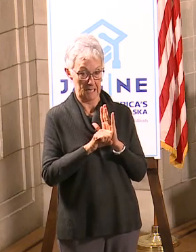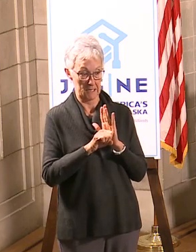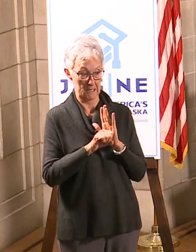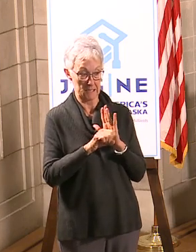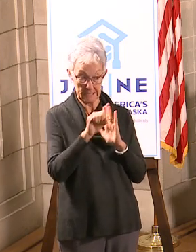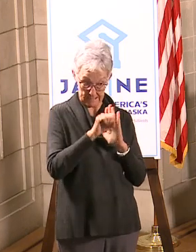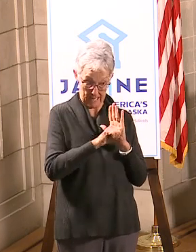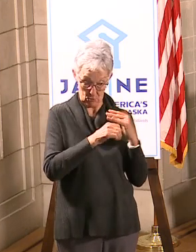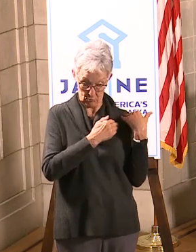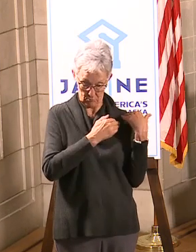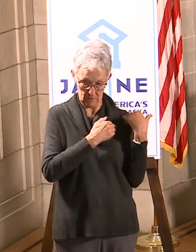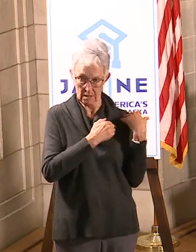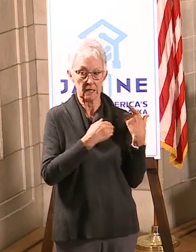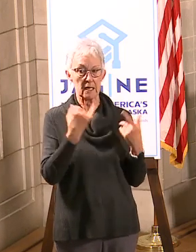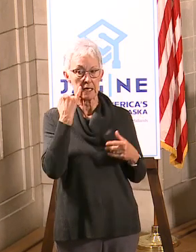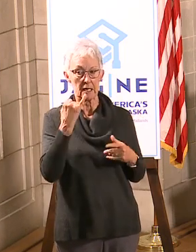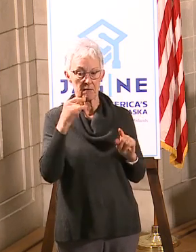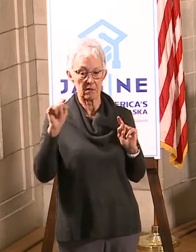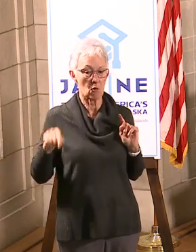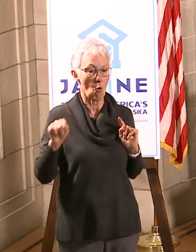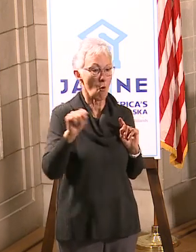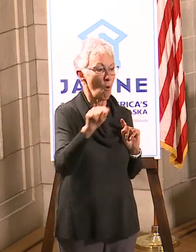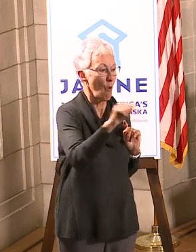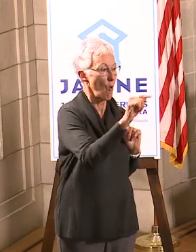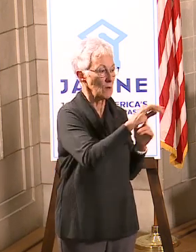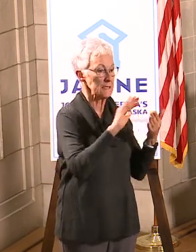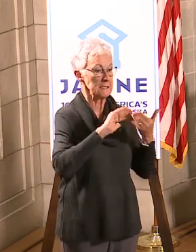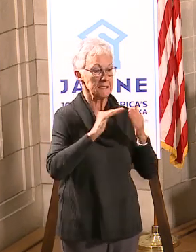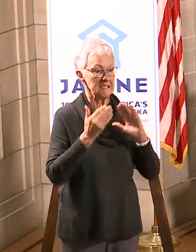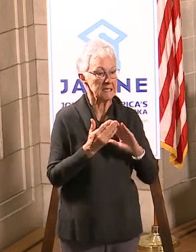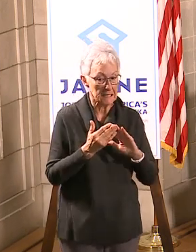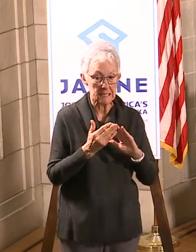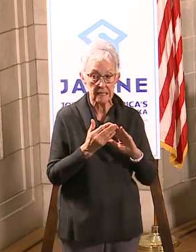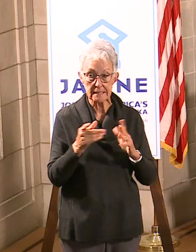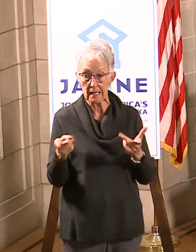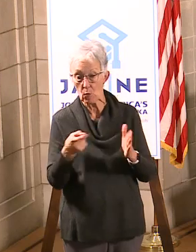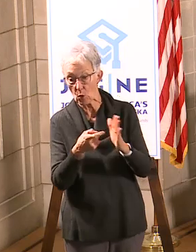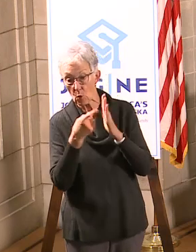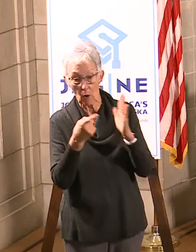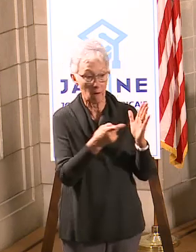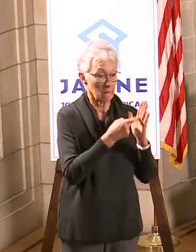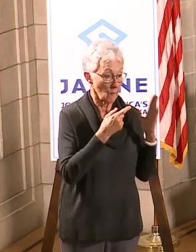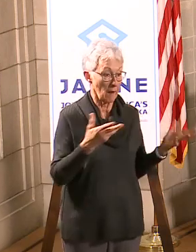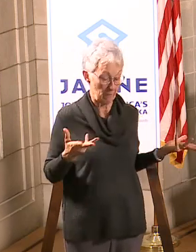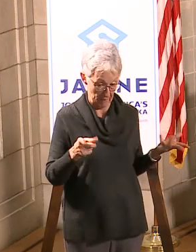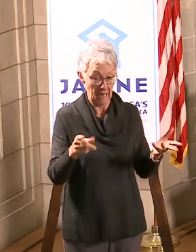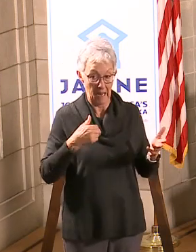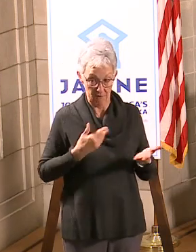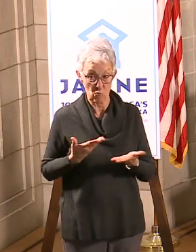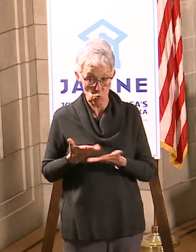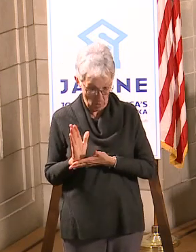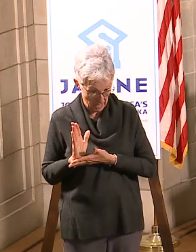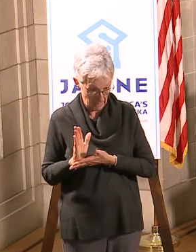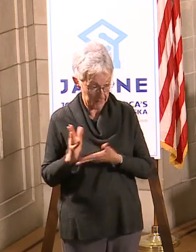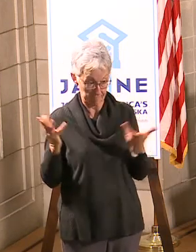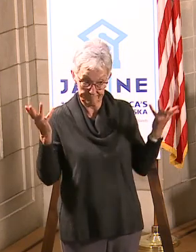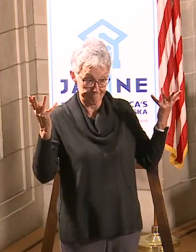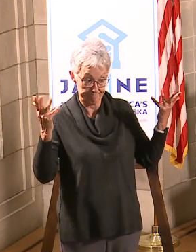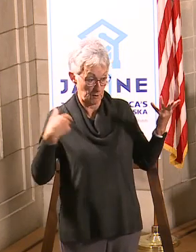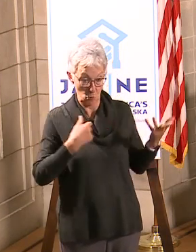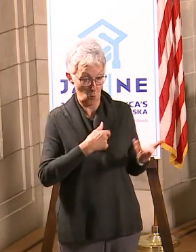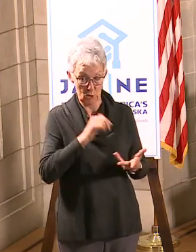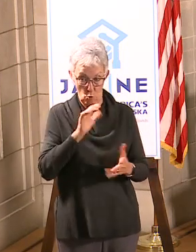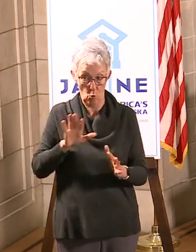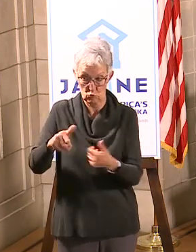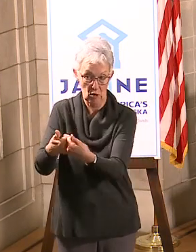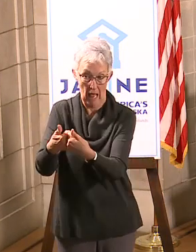those municipalities are acting within their legal authority, there isn't anything for us to challenge. And are they acting within their? Well,